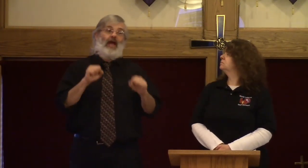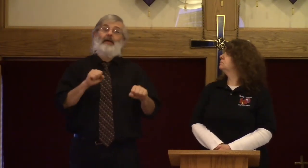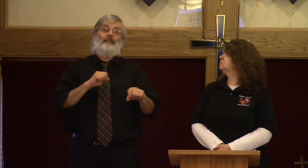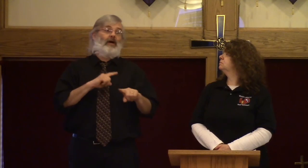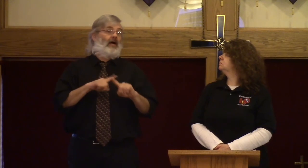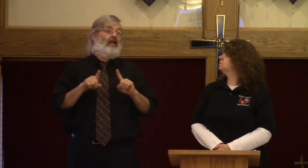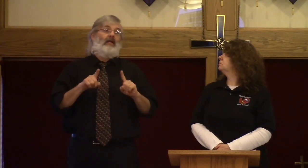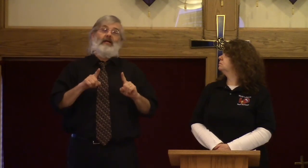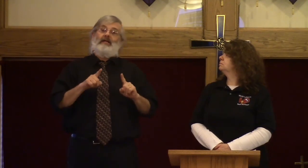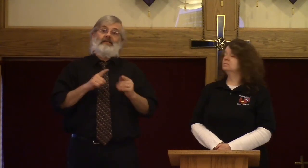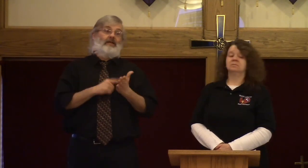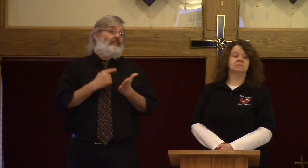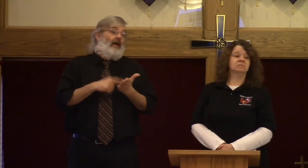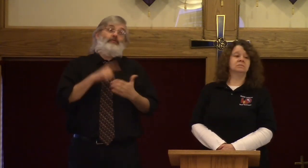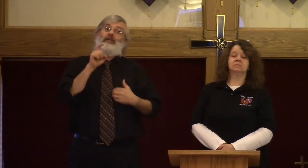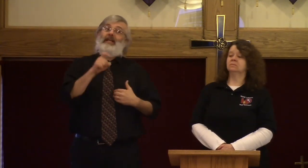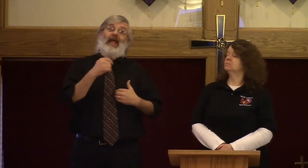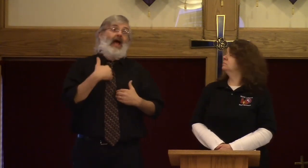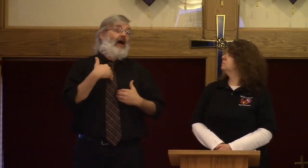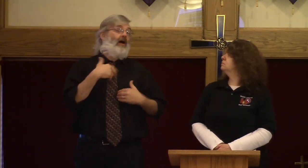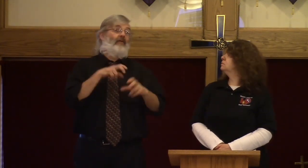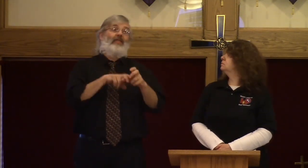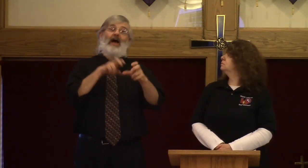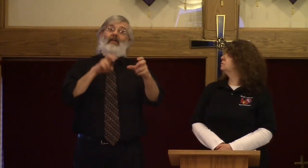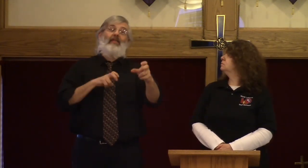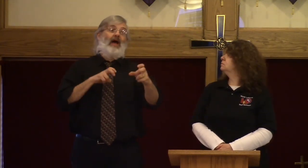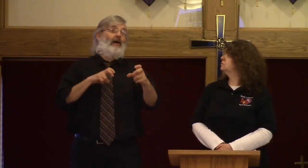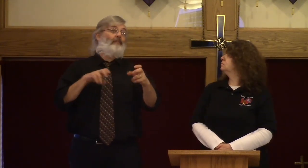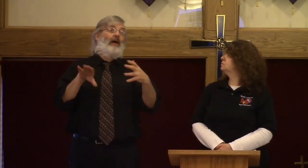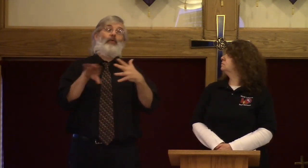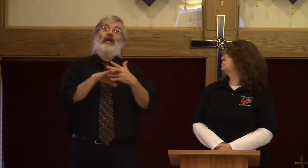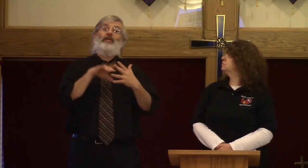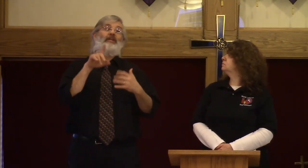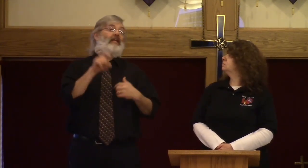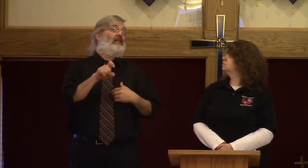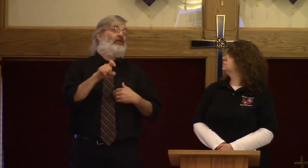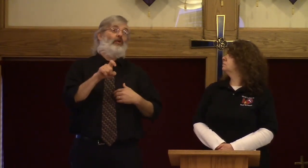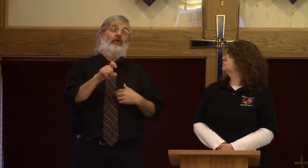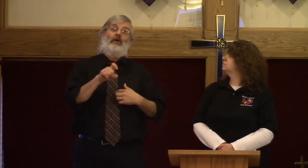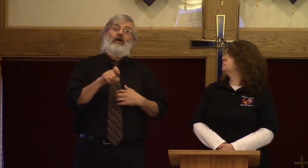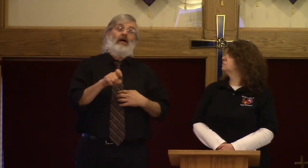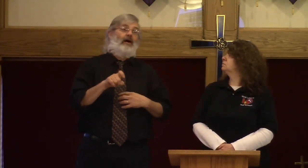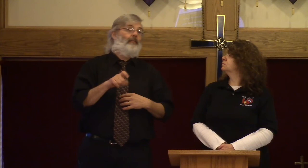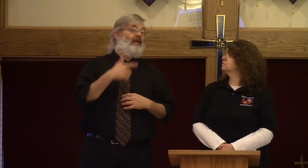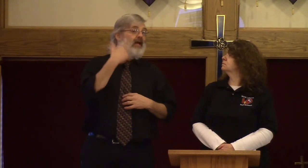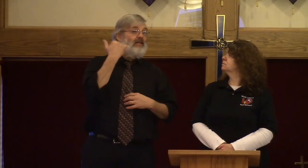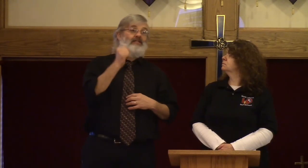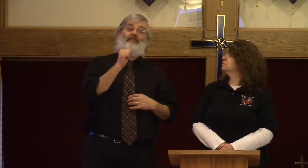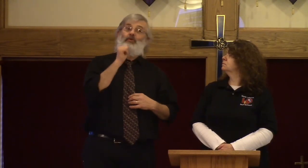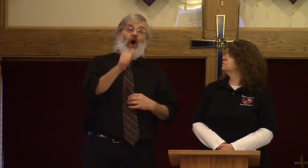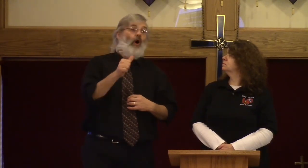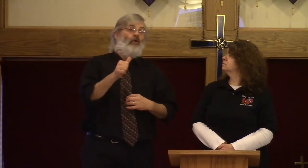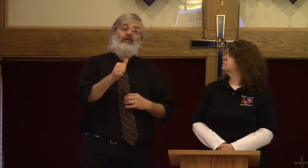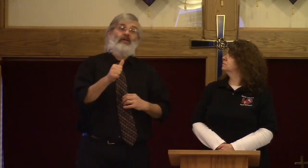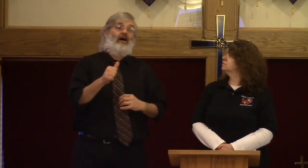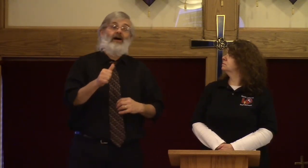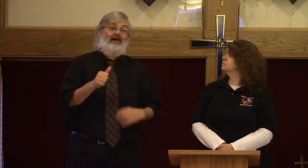can. But sometimes you need to have that break. You need to, because if you don't,